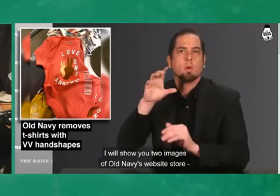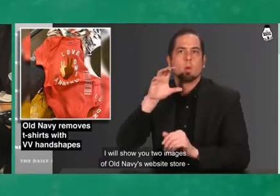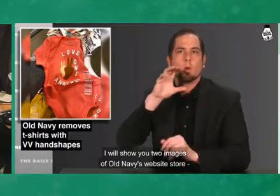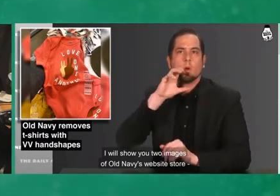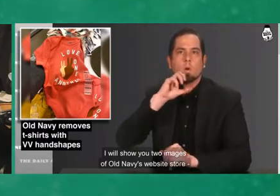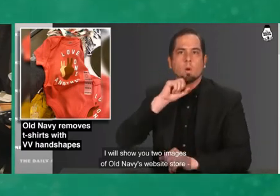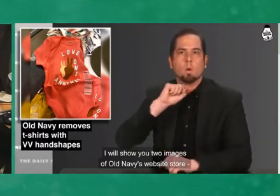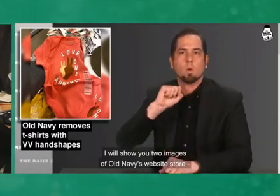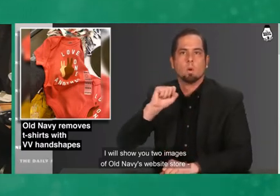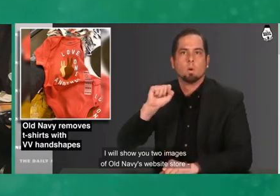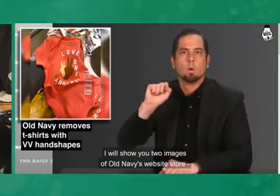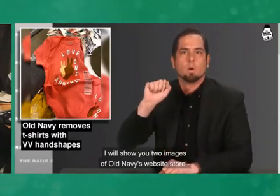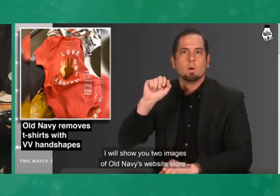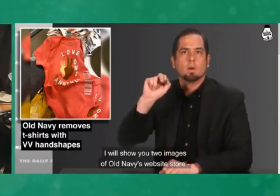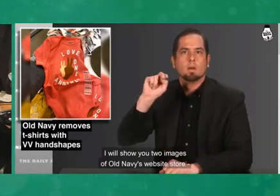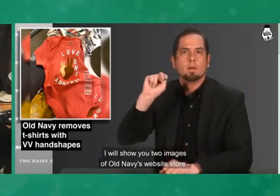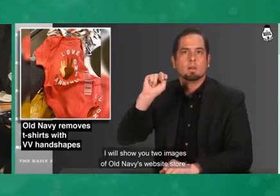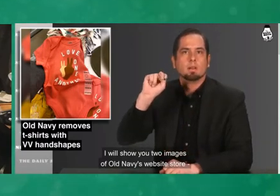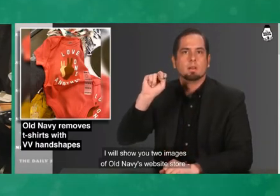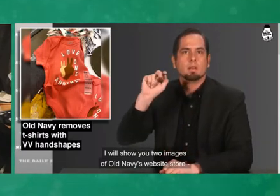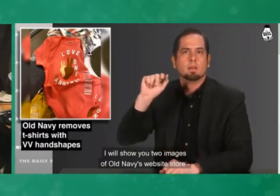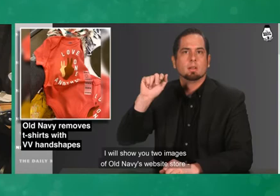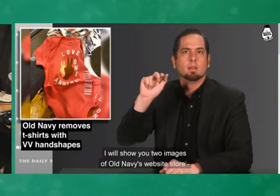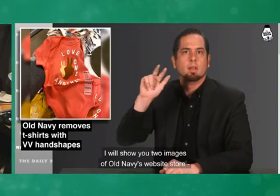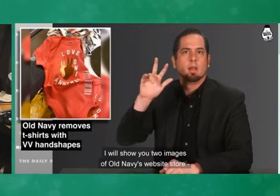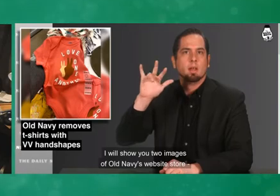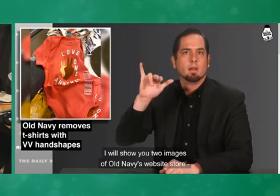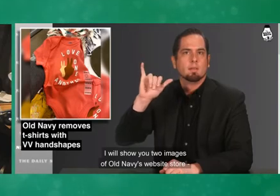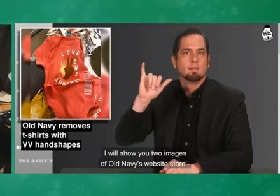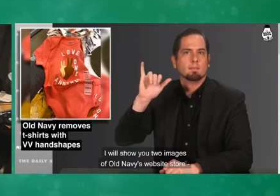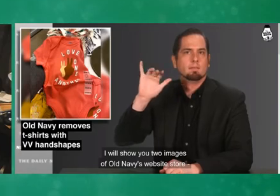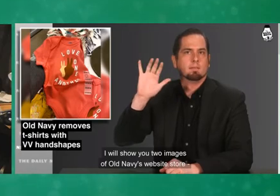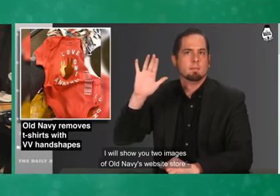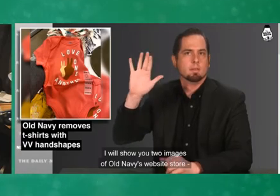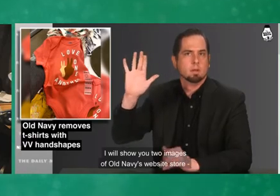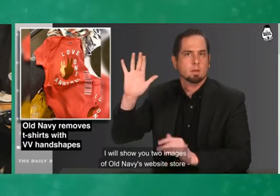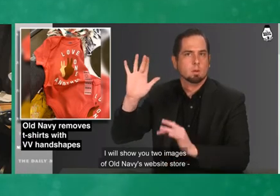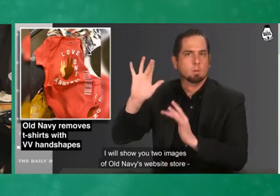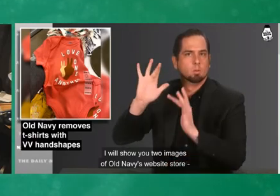pictures that Old Navy,